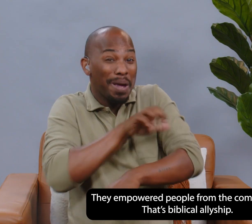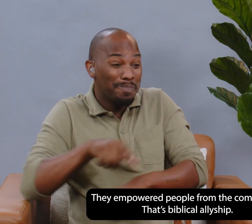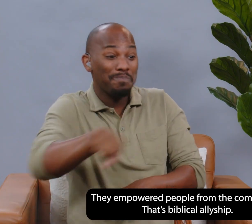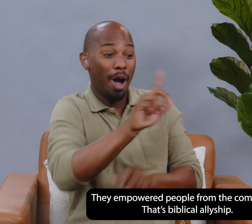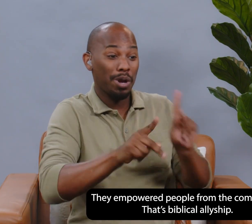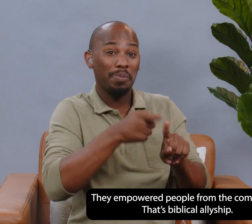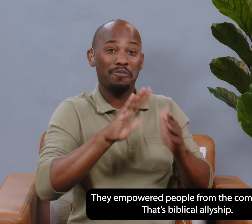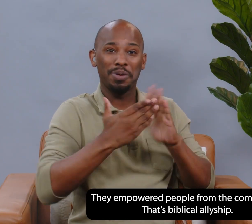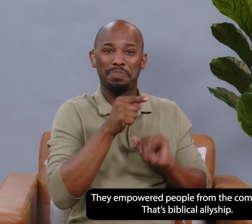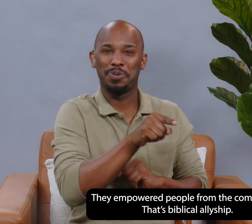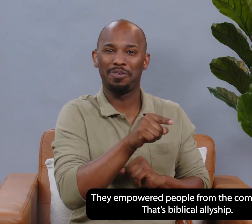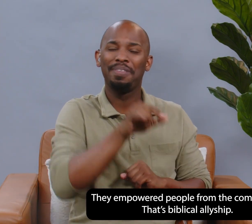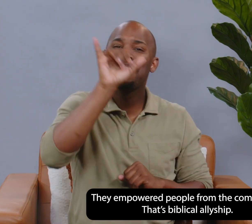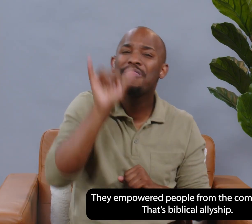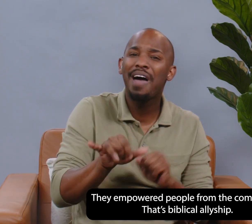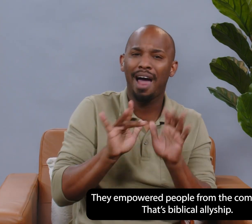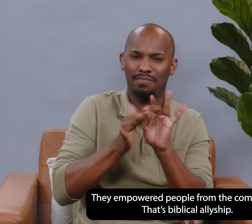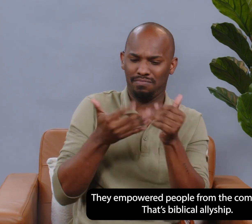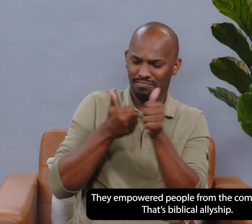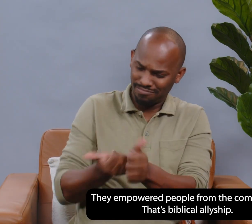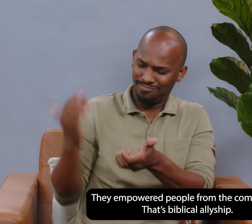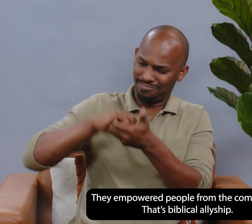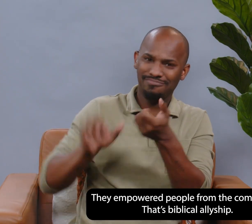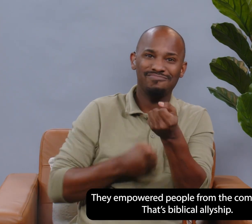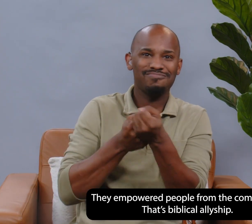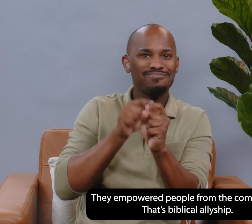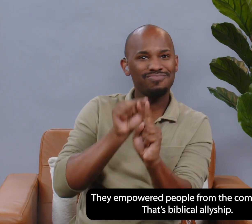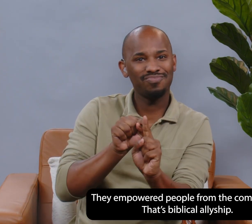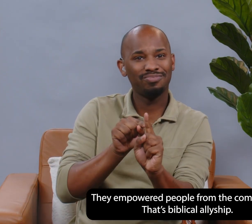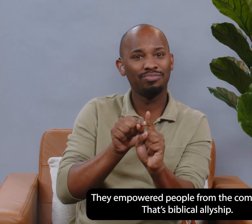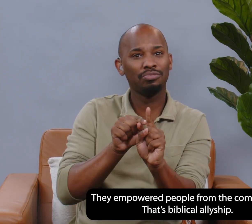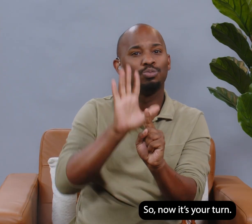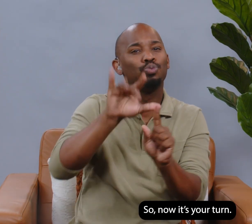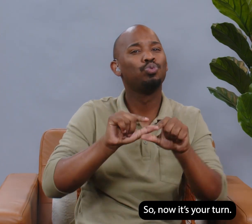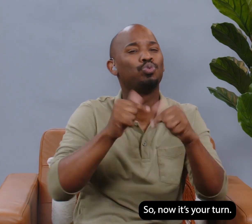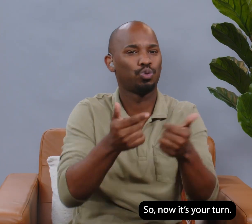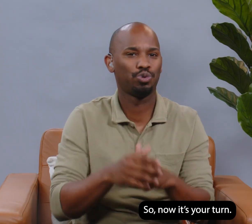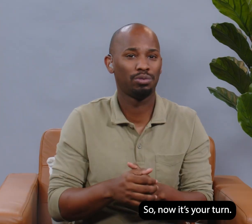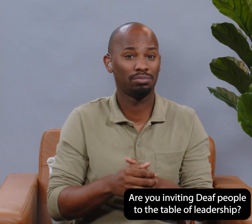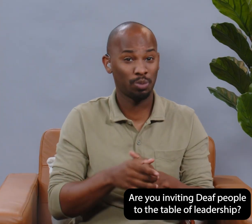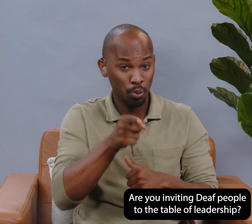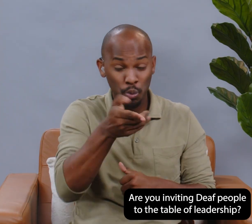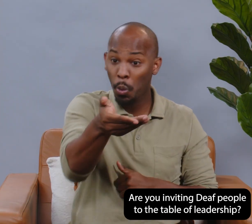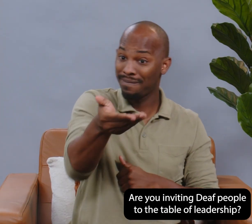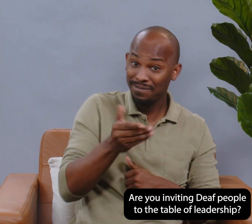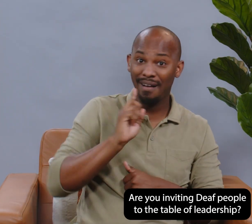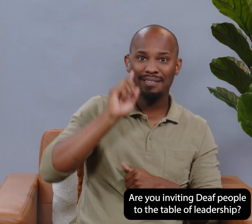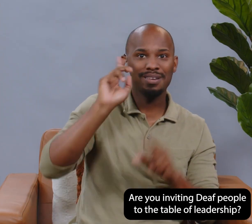the community. That biblical allyship. So now it's your turn. Are you inviting deaf people to the table